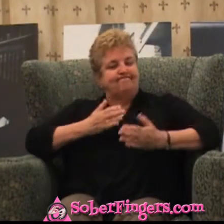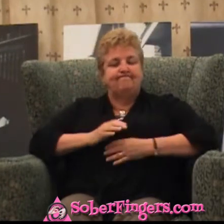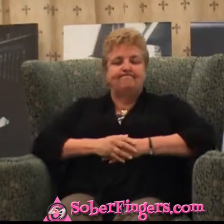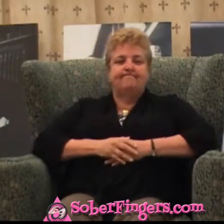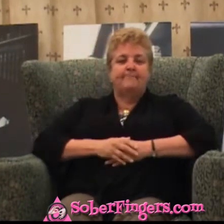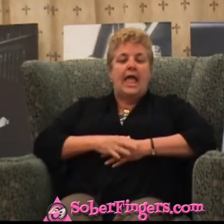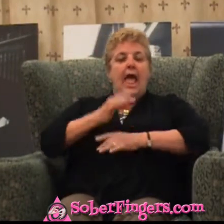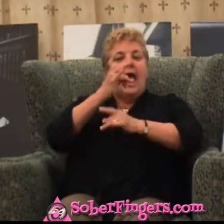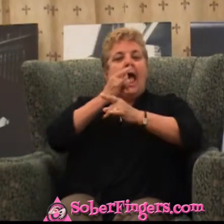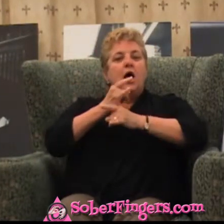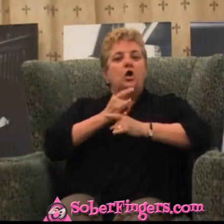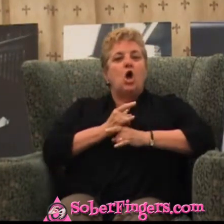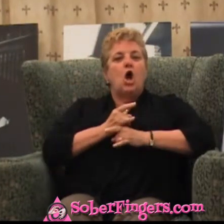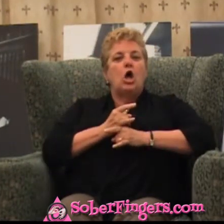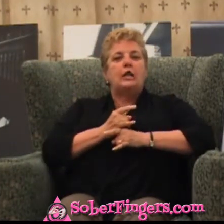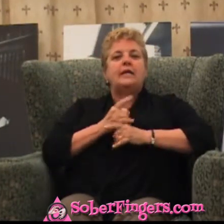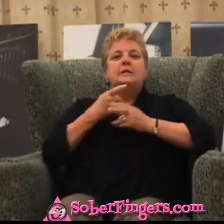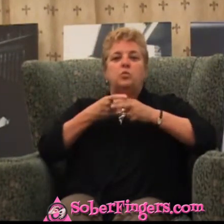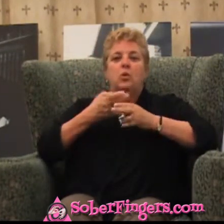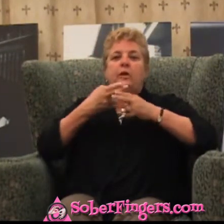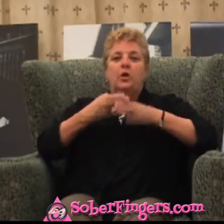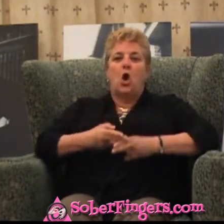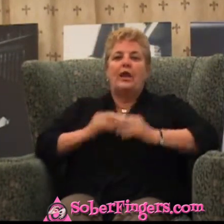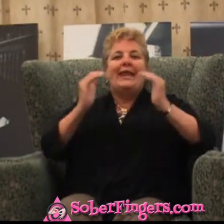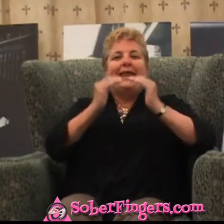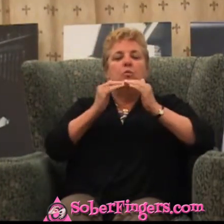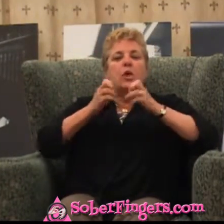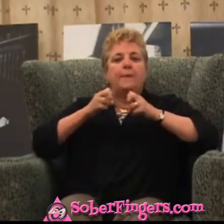Alcohol is an equal opportunity ass kicker.